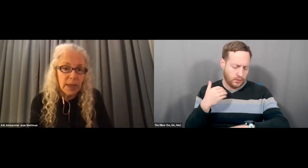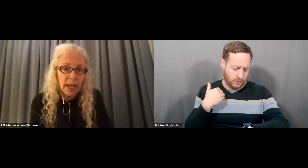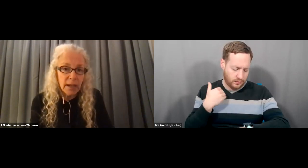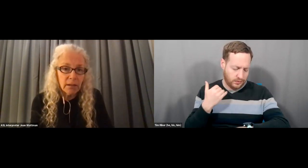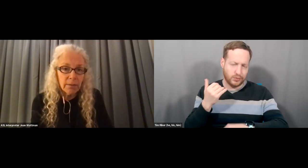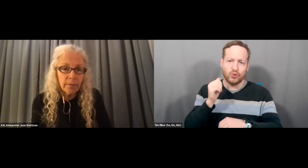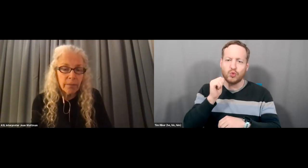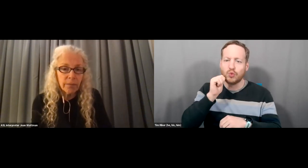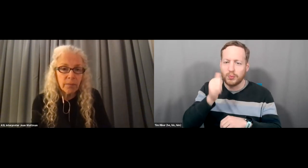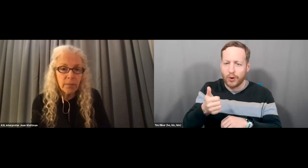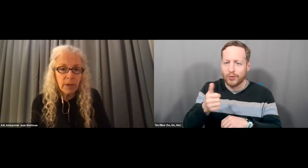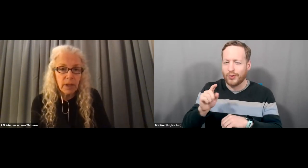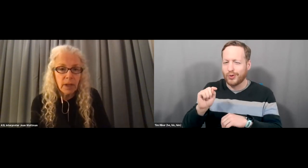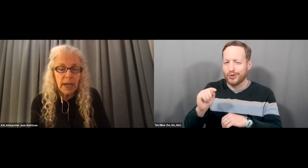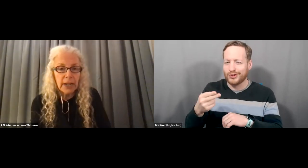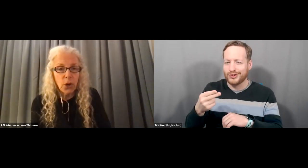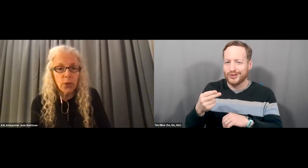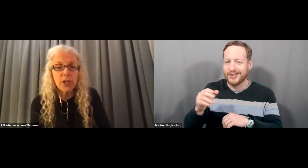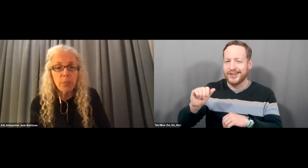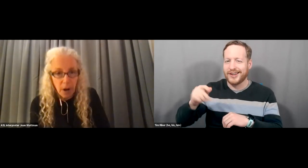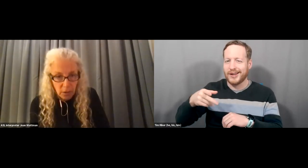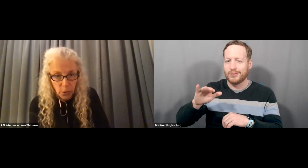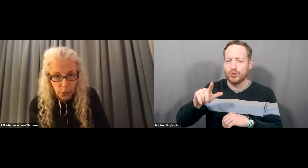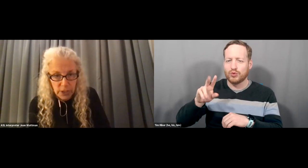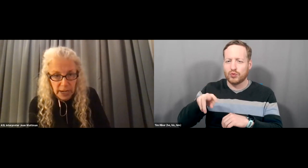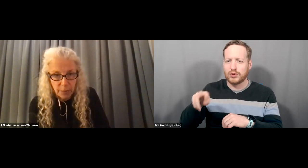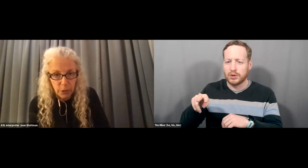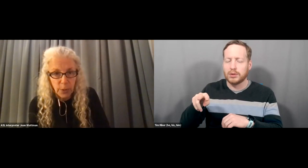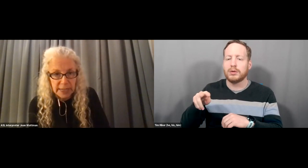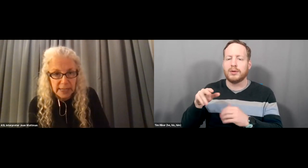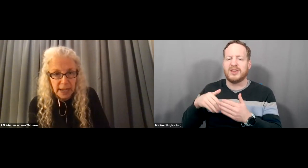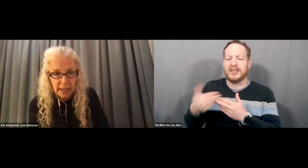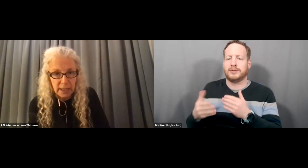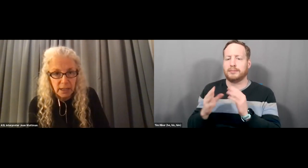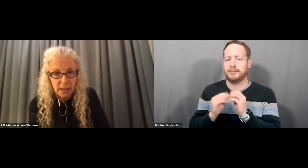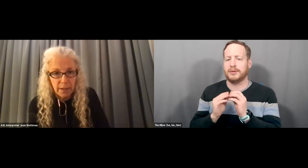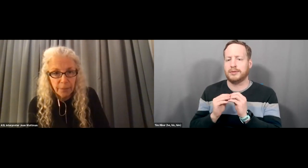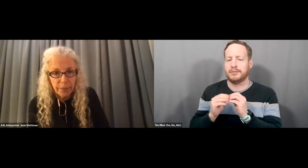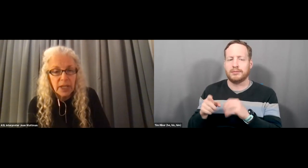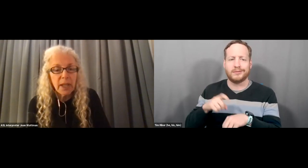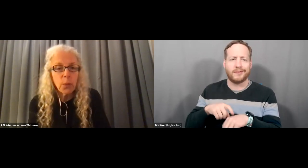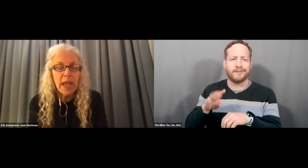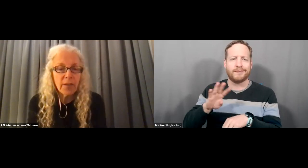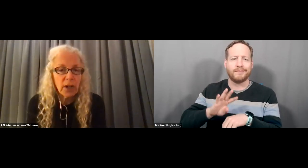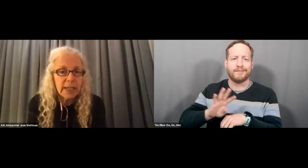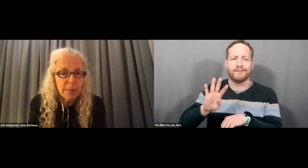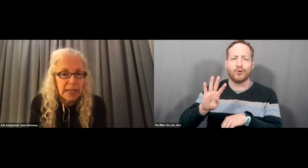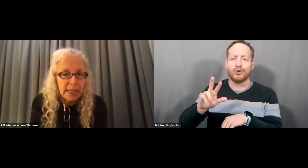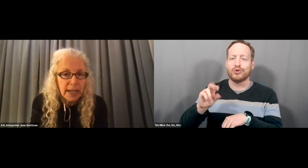that. And I know that tomorrow, Thursday, April 22nd, we have our next meeting